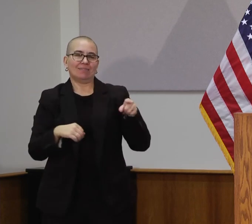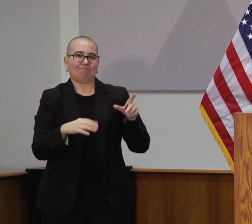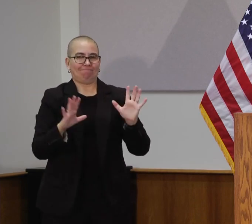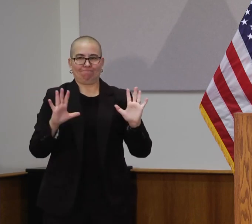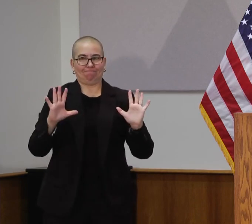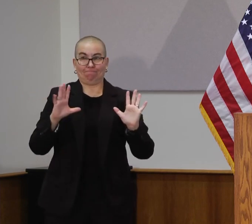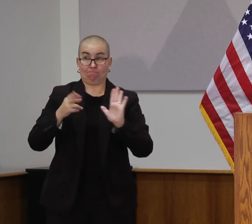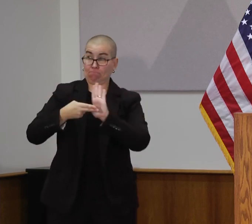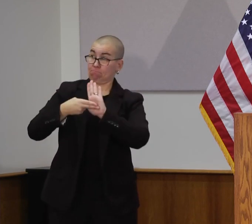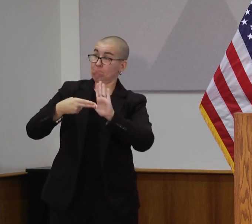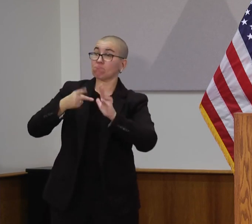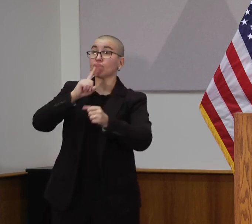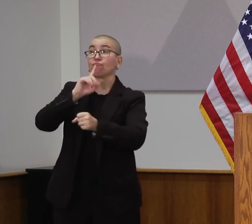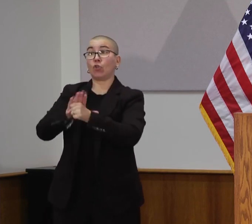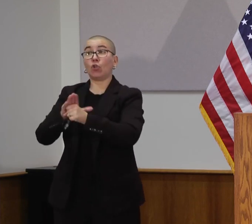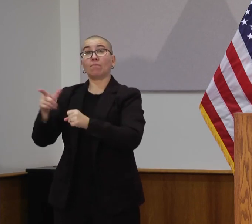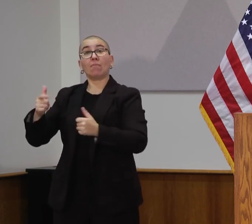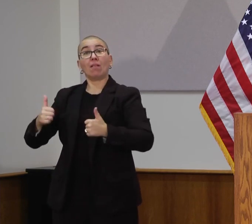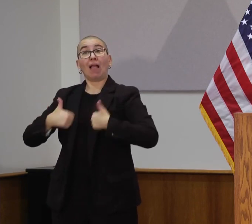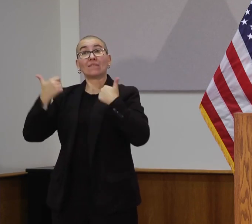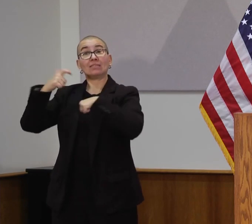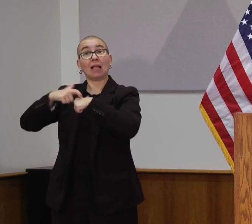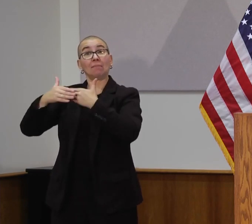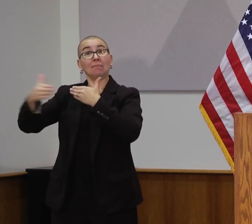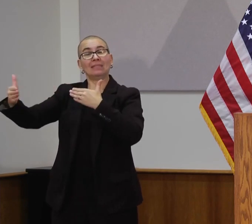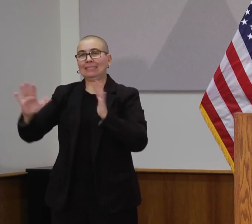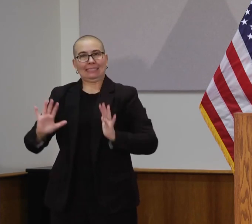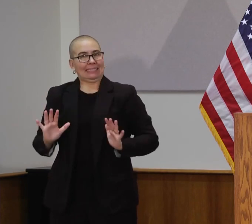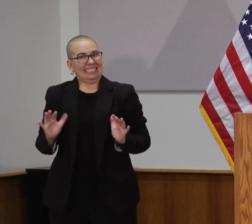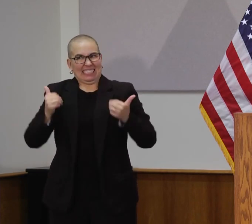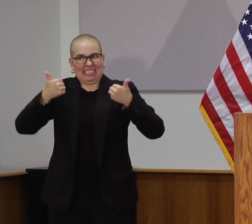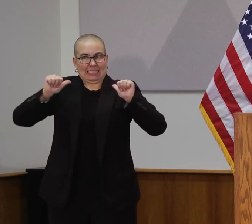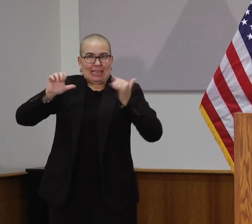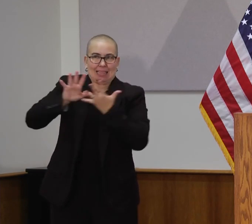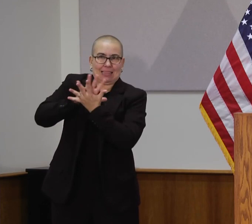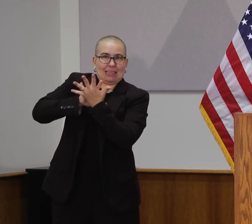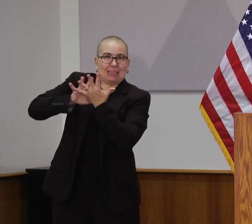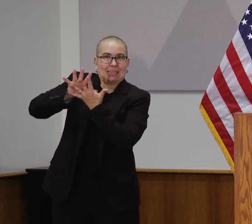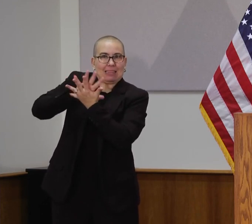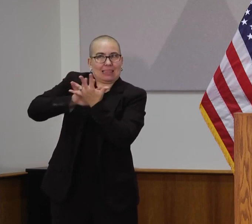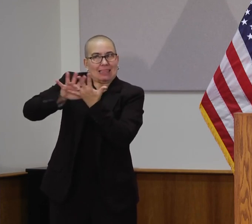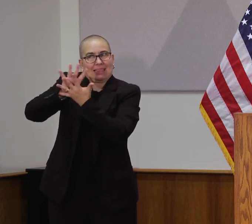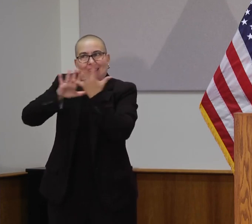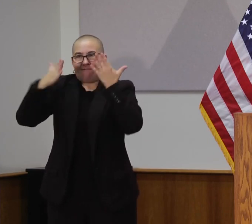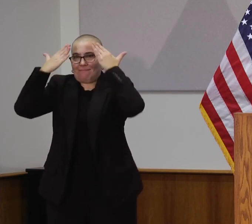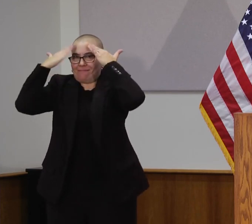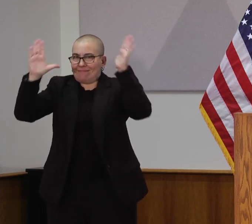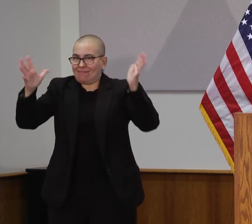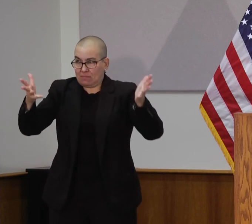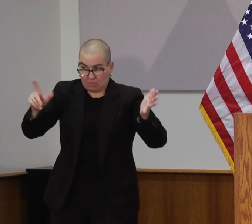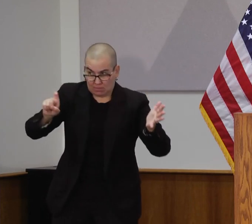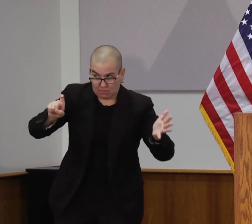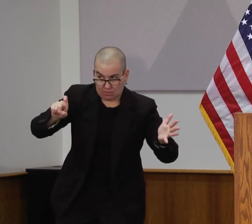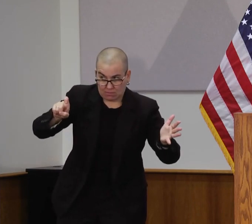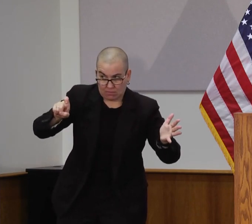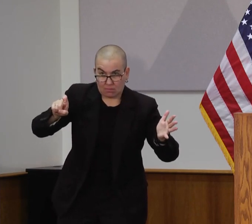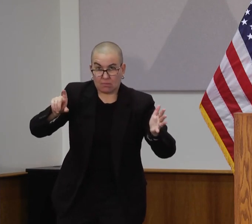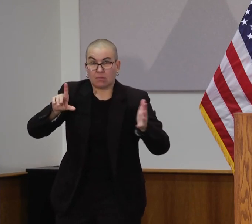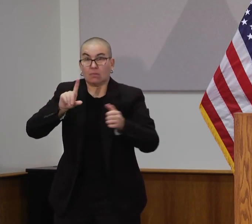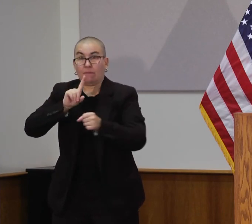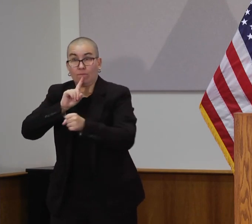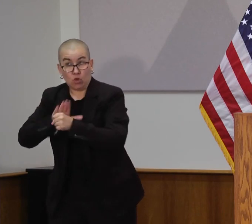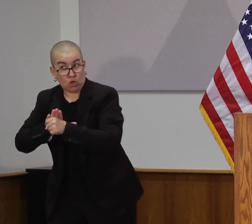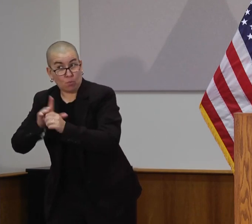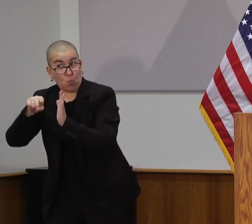develop illness, it's a bit like playing Russian roulette. You don't know if you will be one of the very, very severe cases or not. We